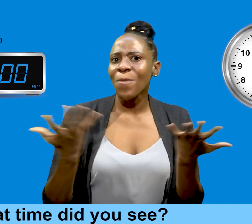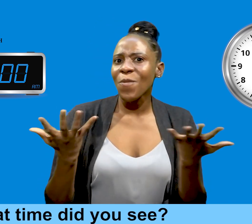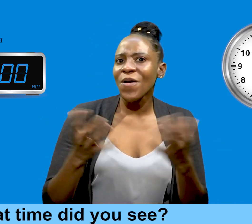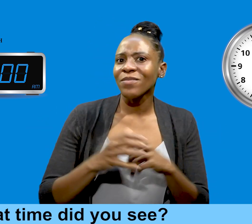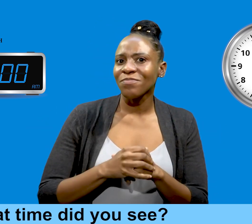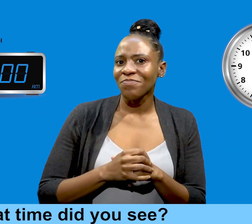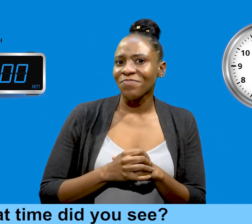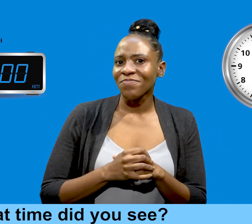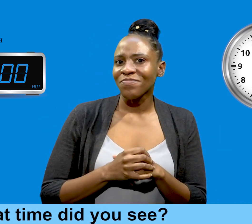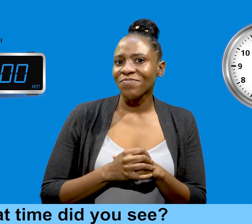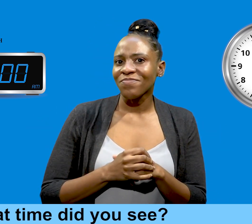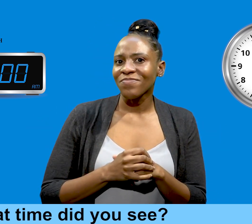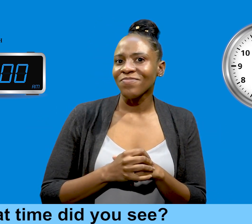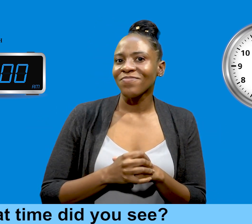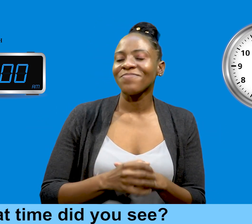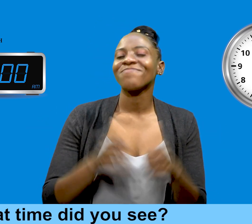What time did you see?